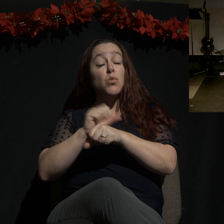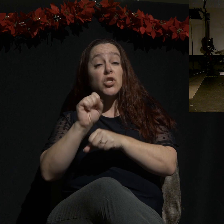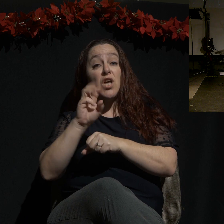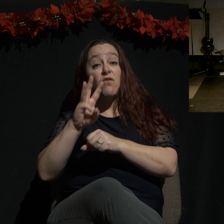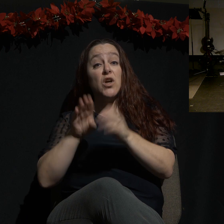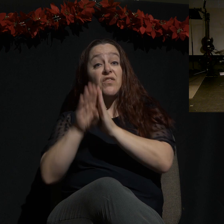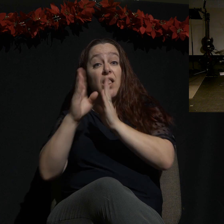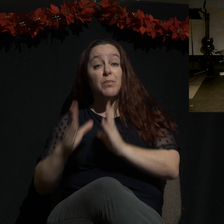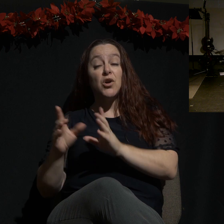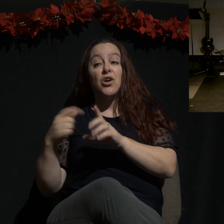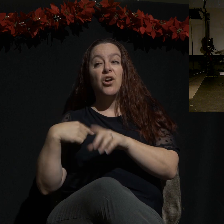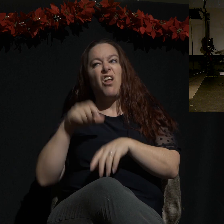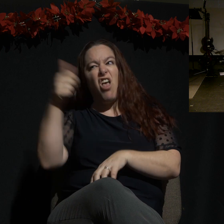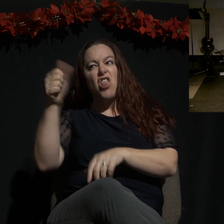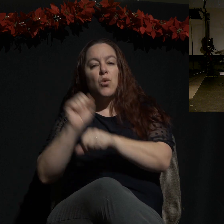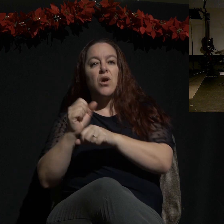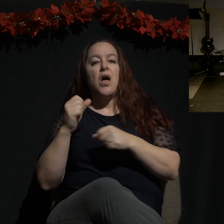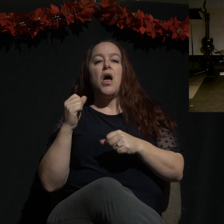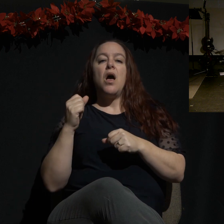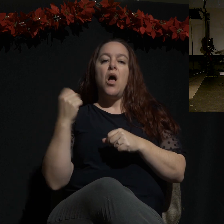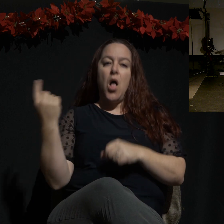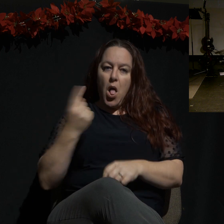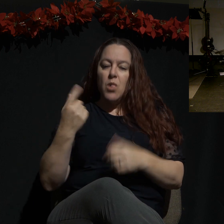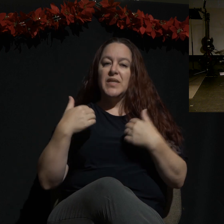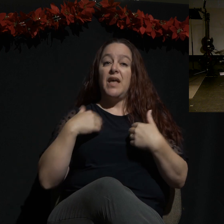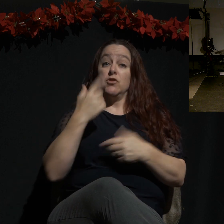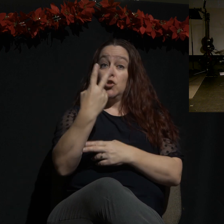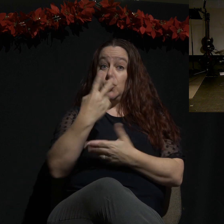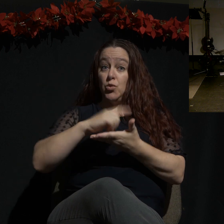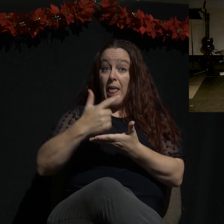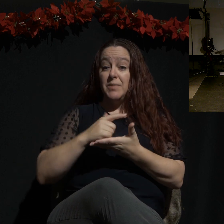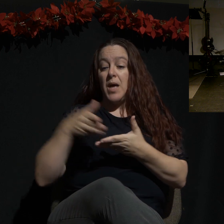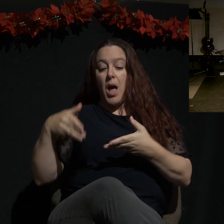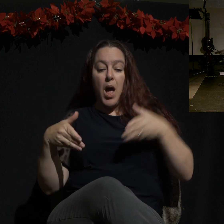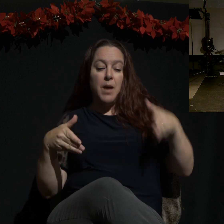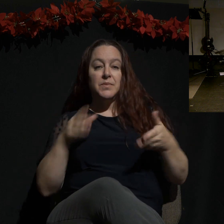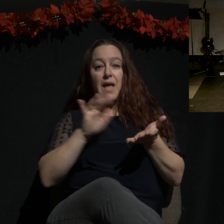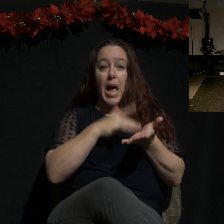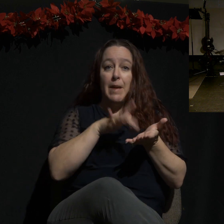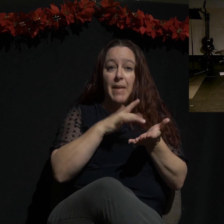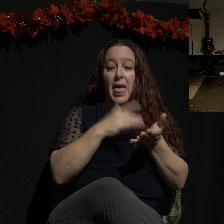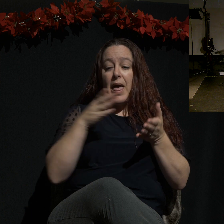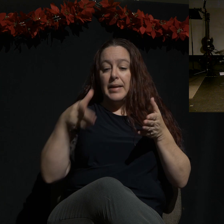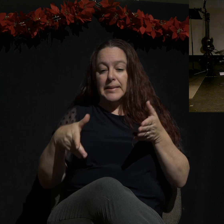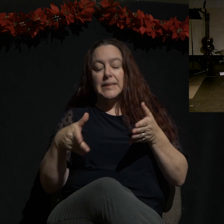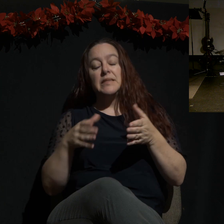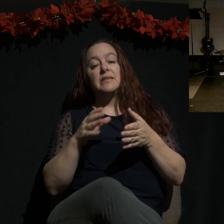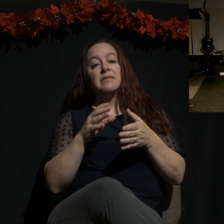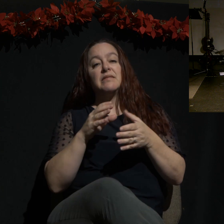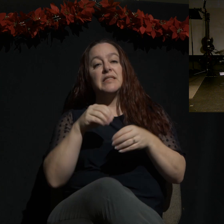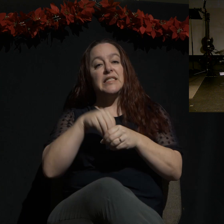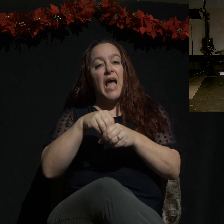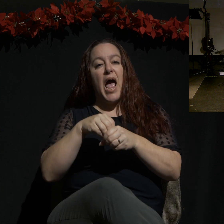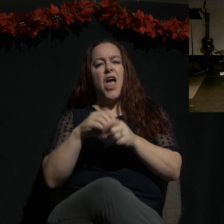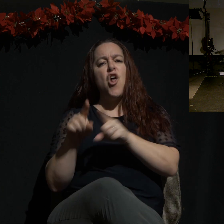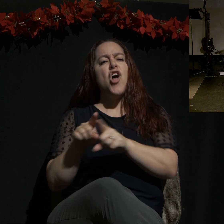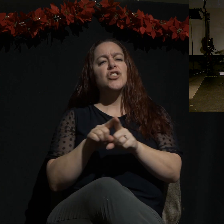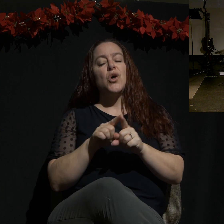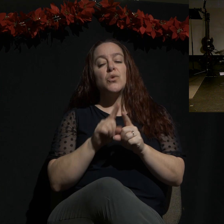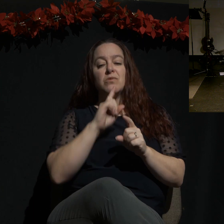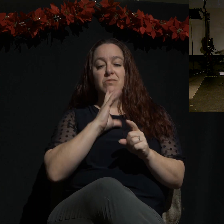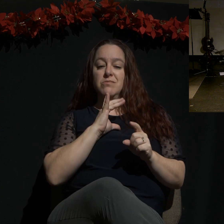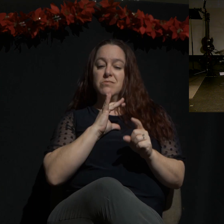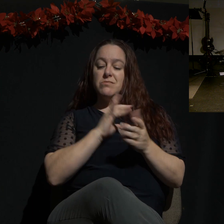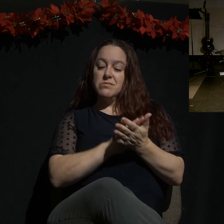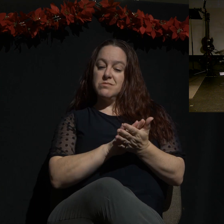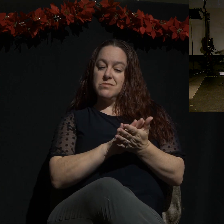do other work, I routinely carry around 2 laptops, an iPad. It also has a really